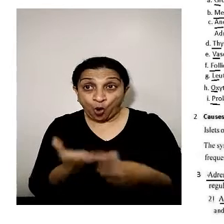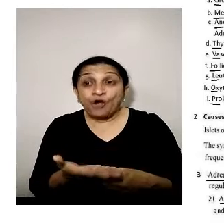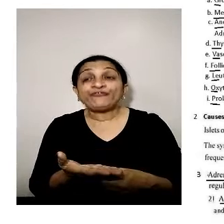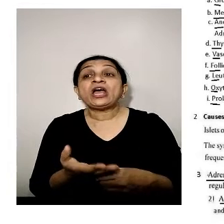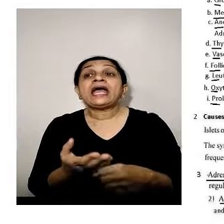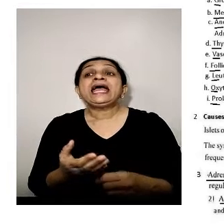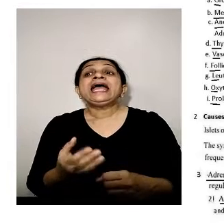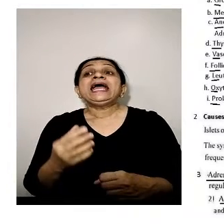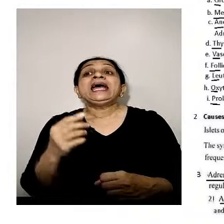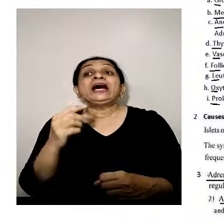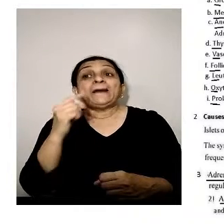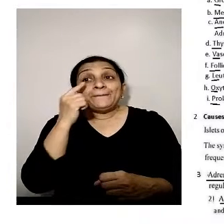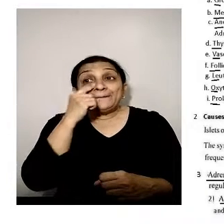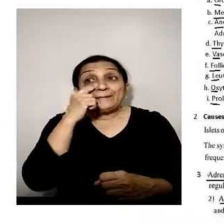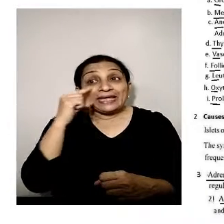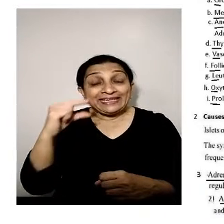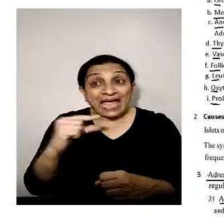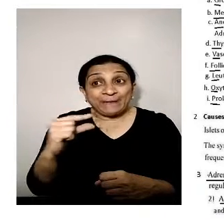production of